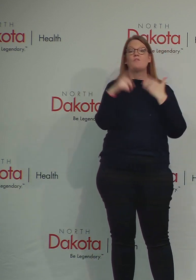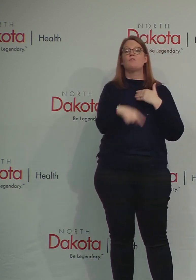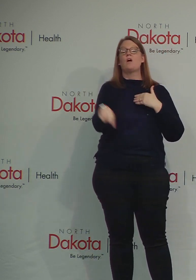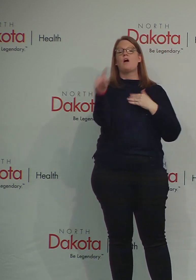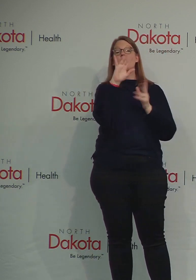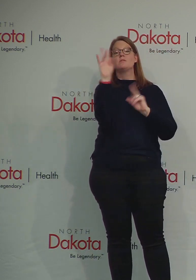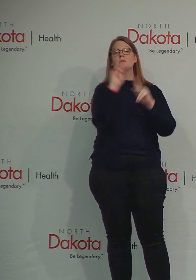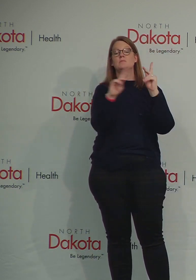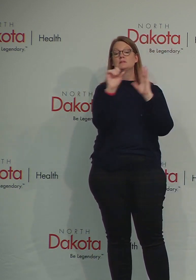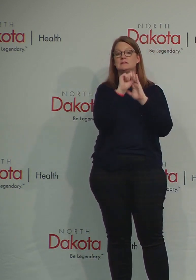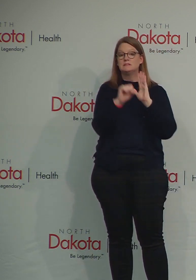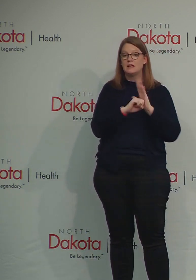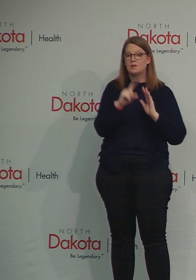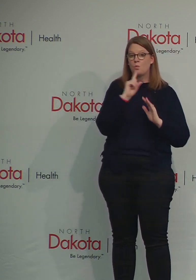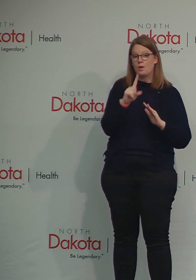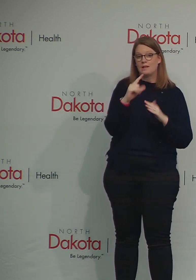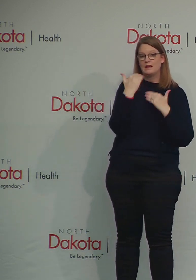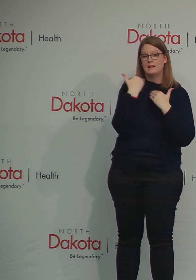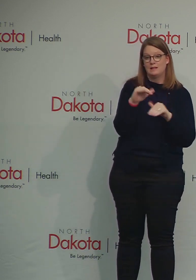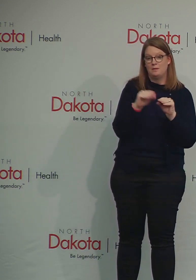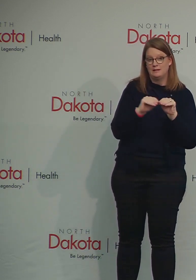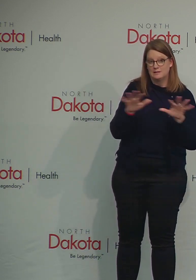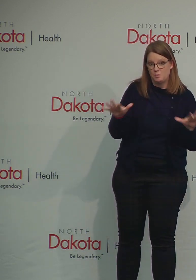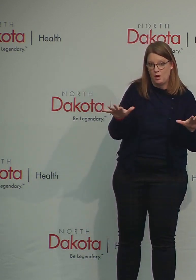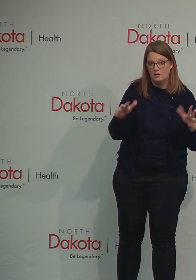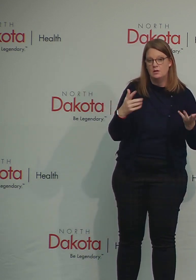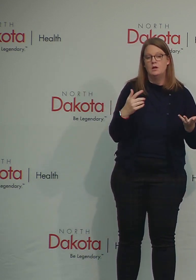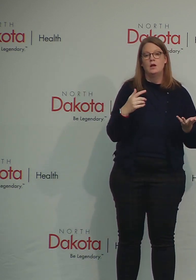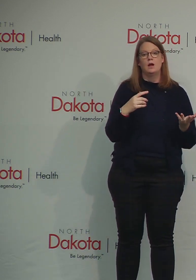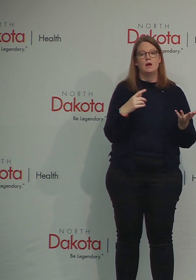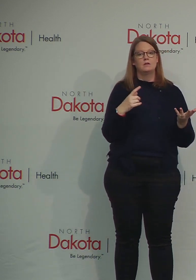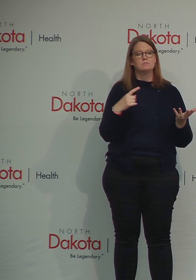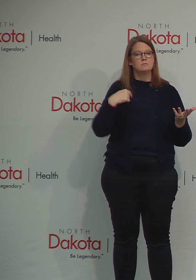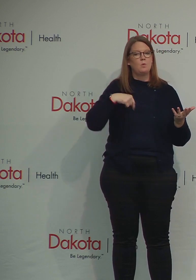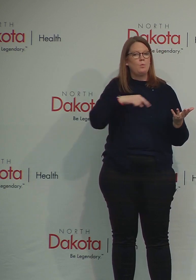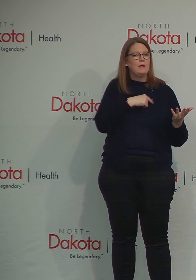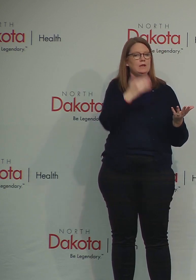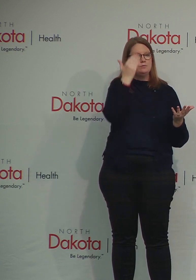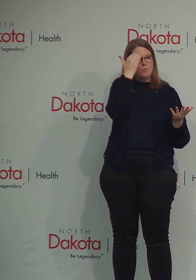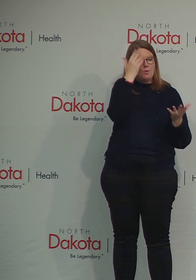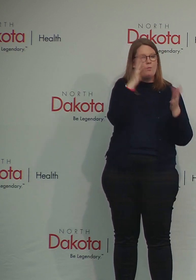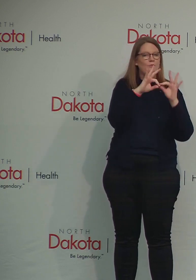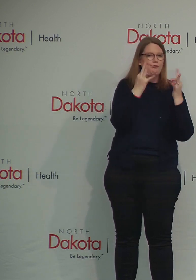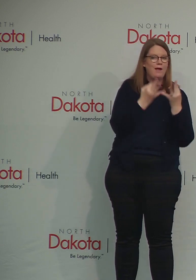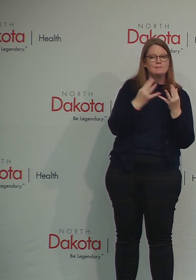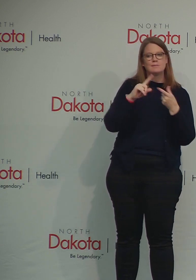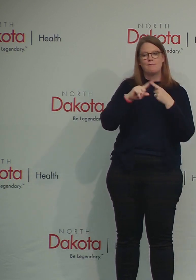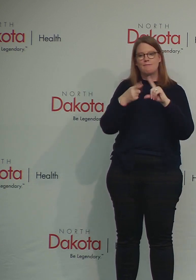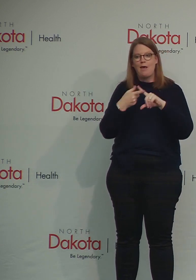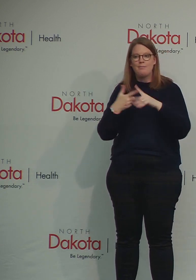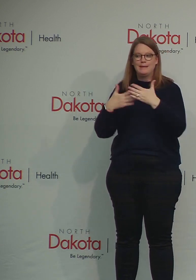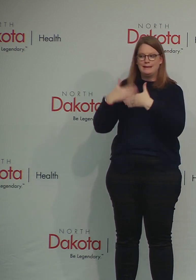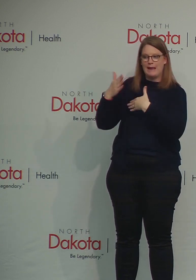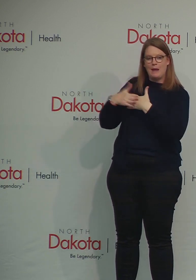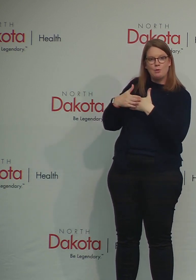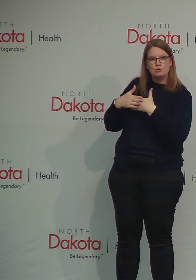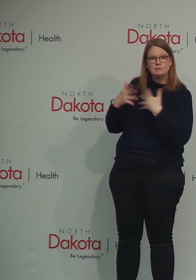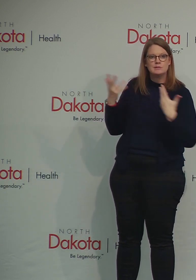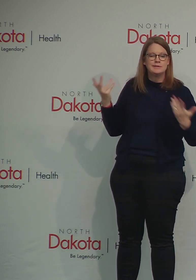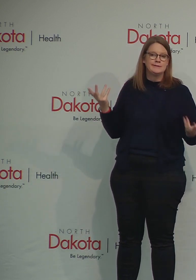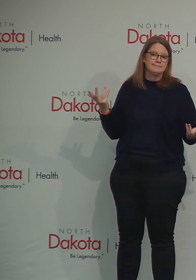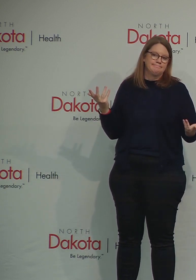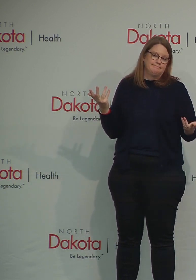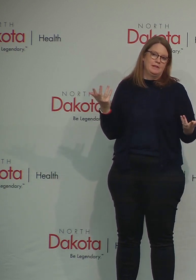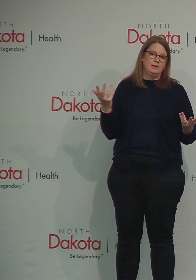did their part to limit the spread. All of us have friends and family and neighbors who had their